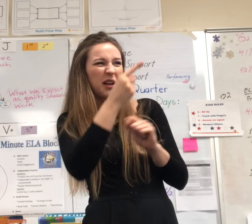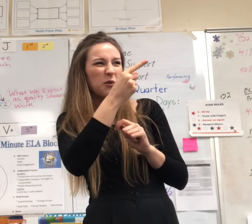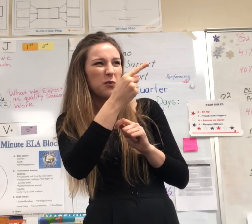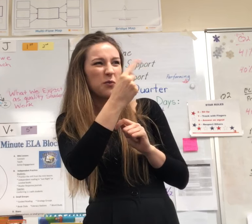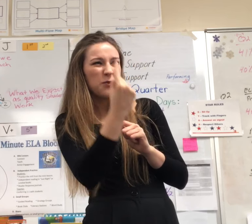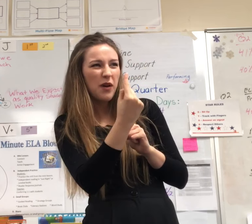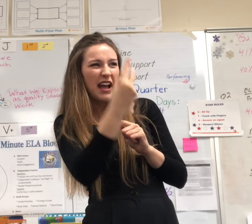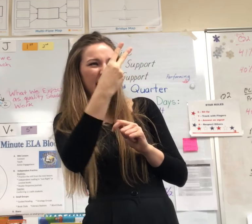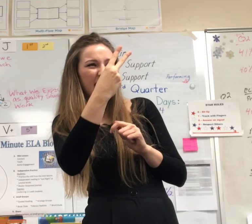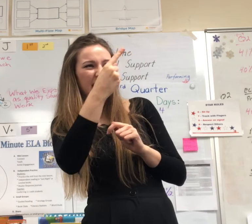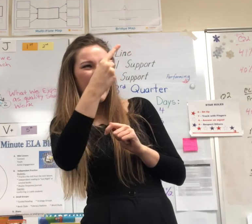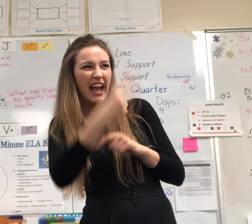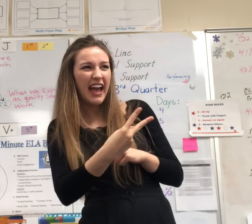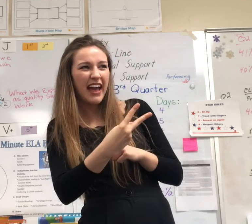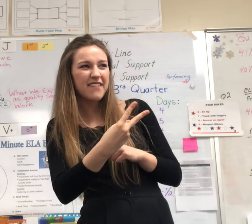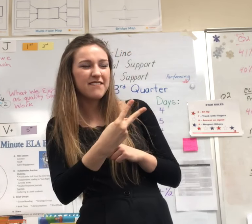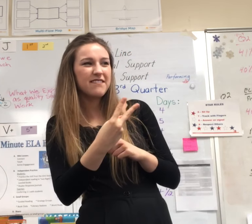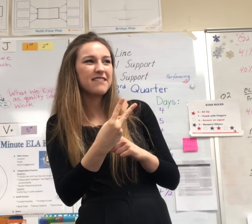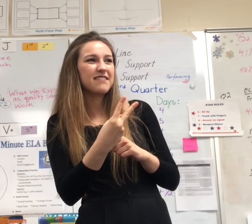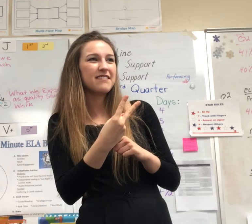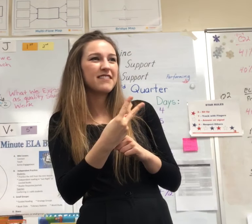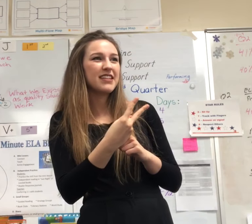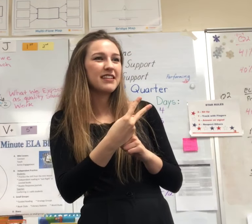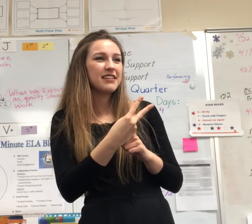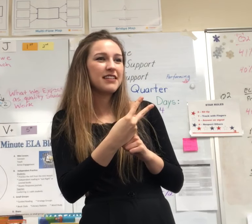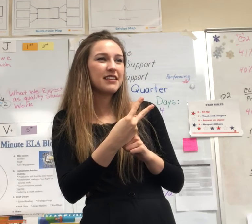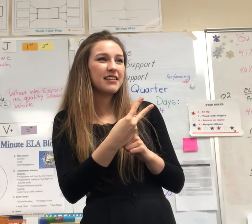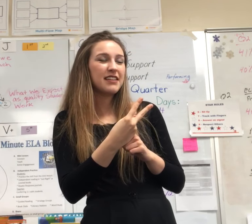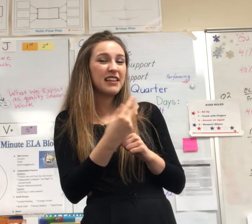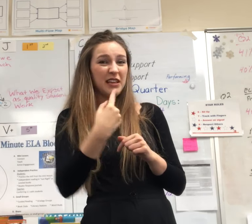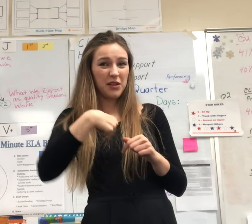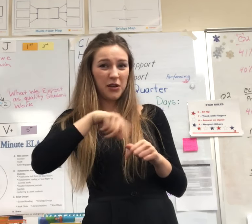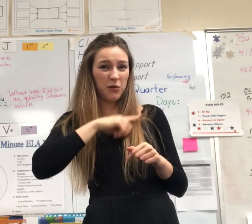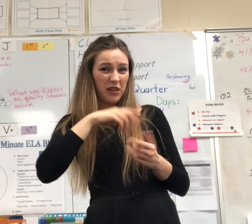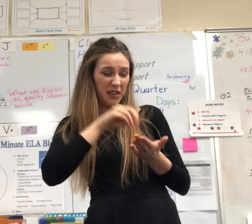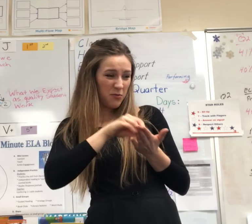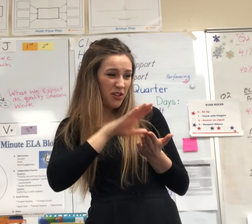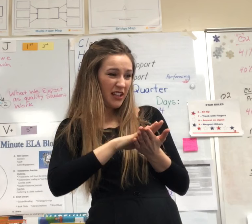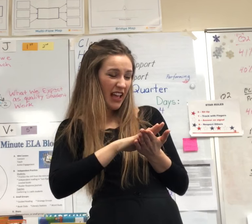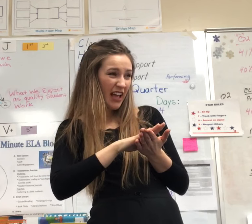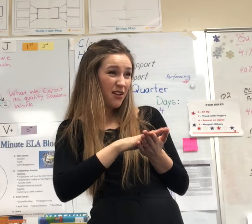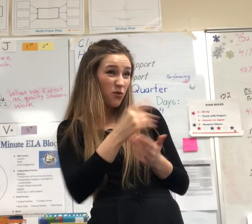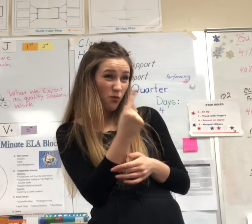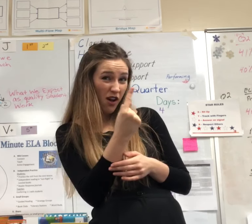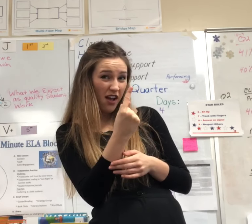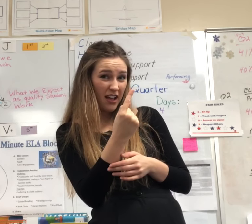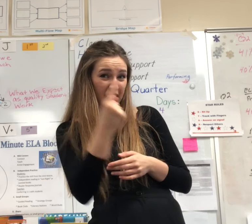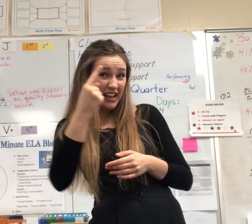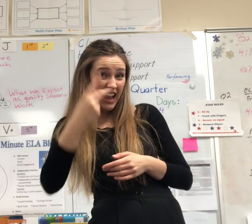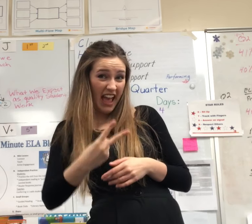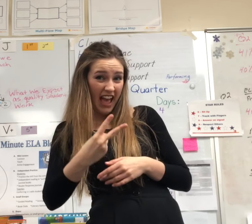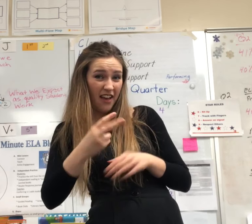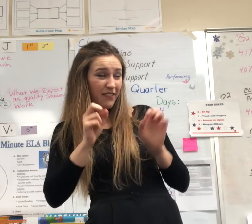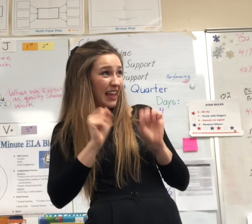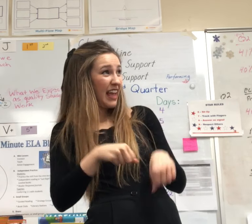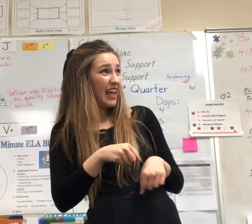1.5, can we like put 1 and then the fraction 1 and Well, you're not going to rank them until